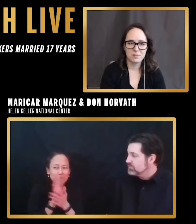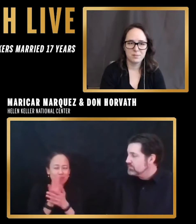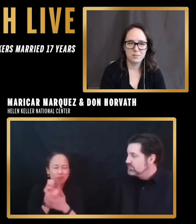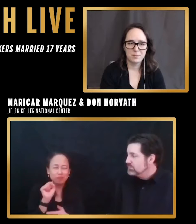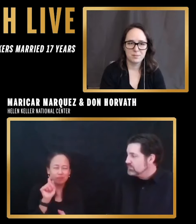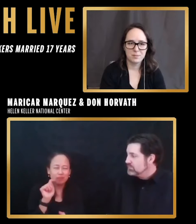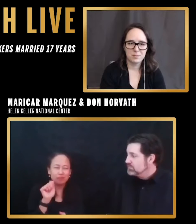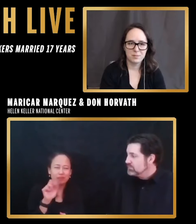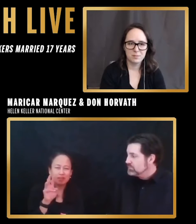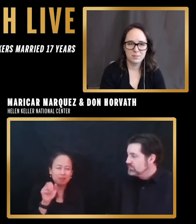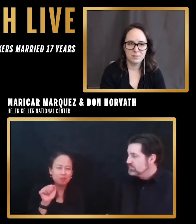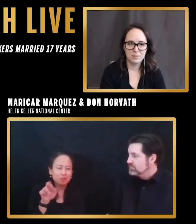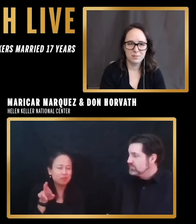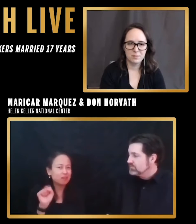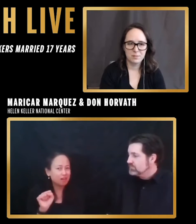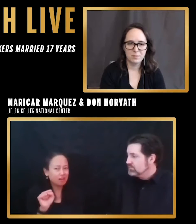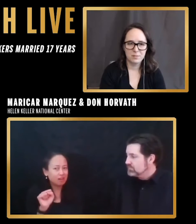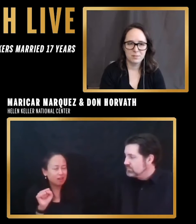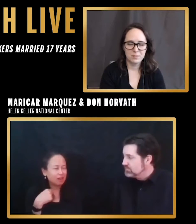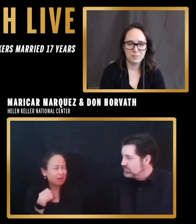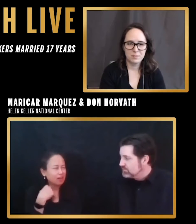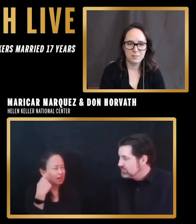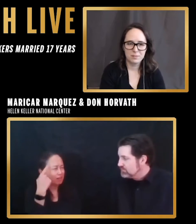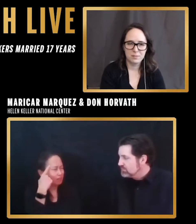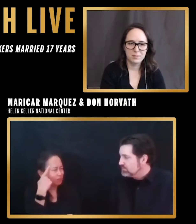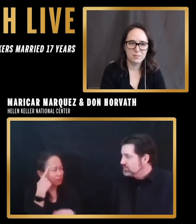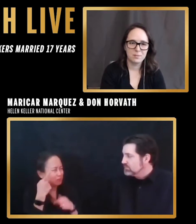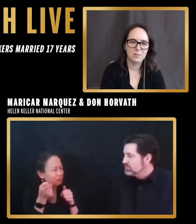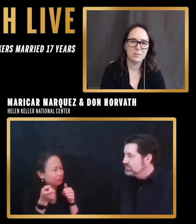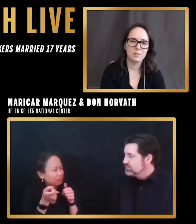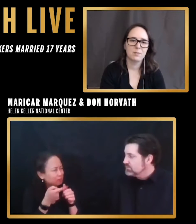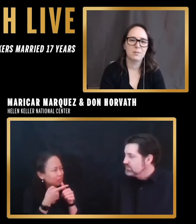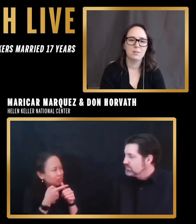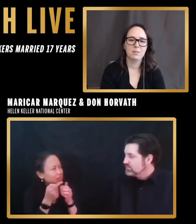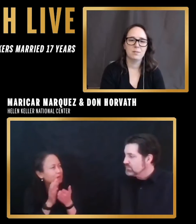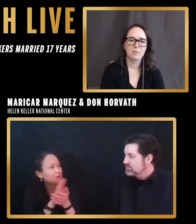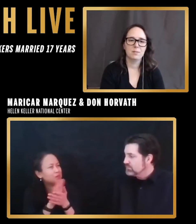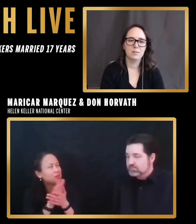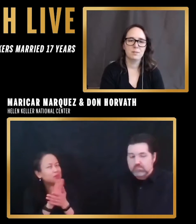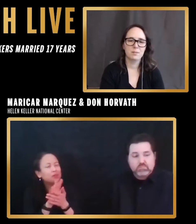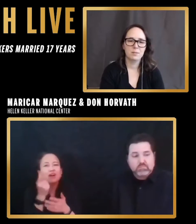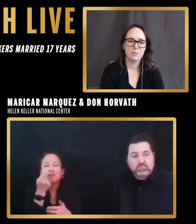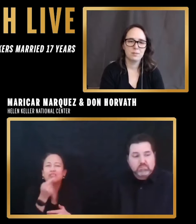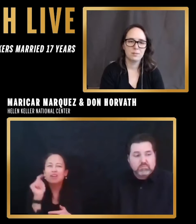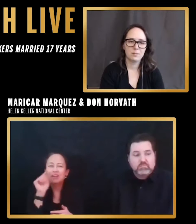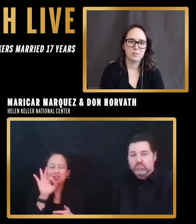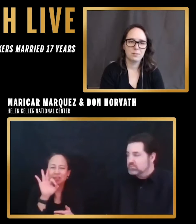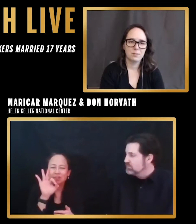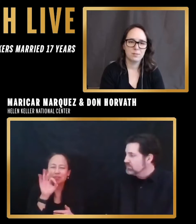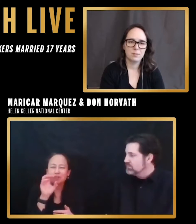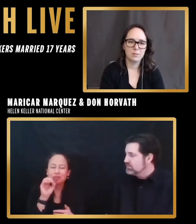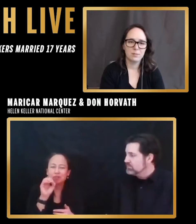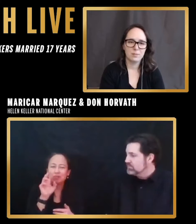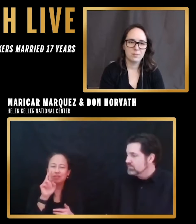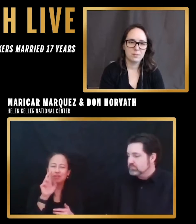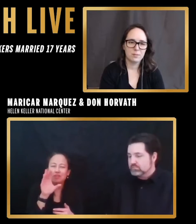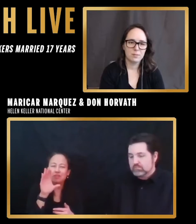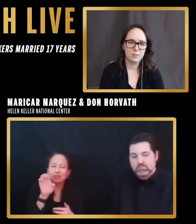he'll interpret the movies for me. So when we went to the theater to actually see the new Star Wars movie,